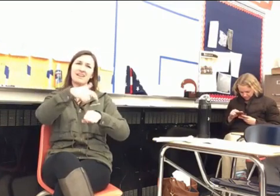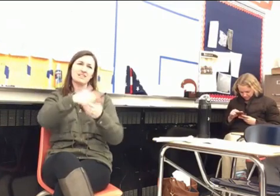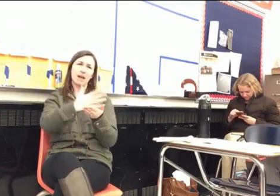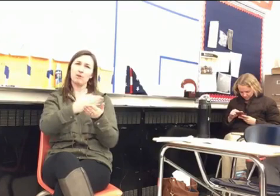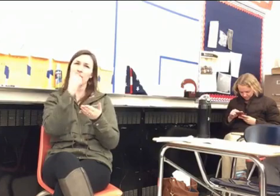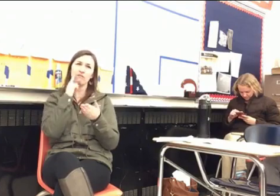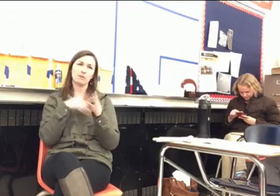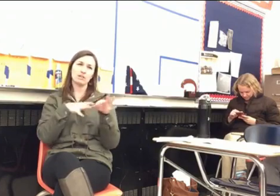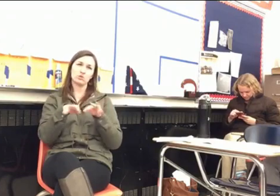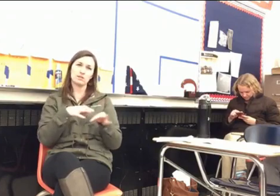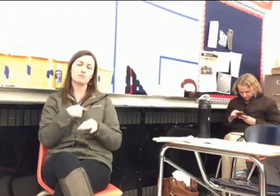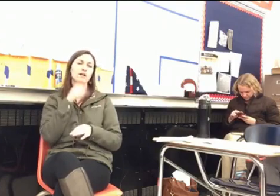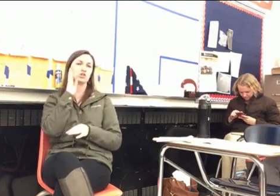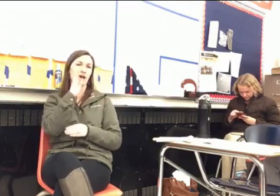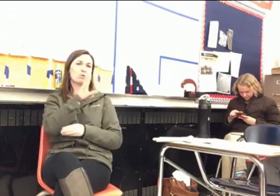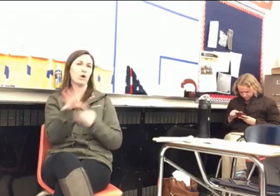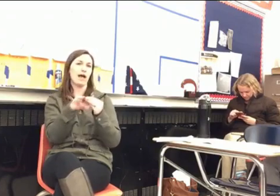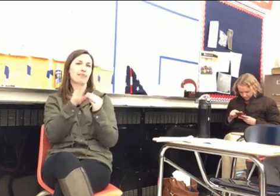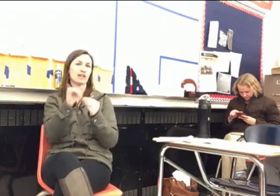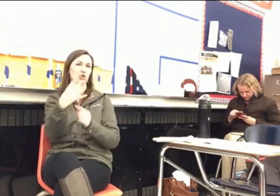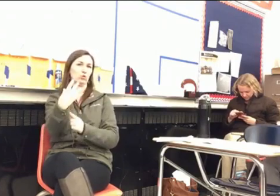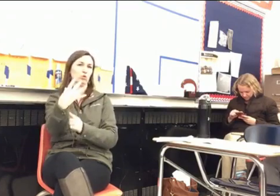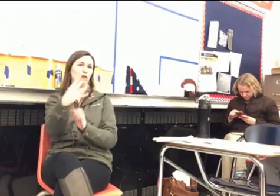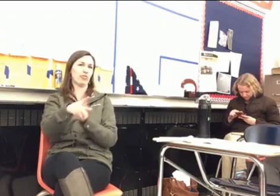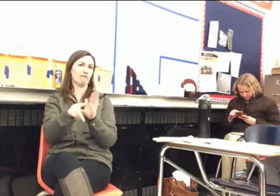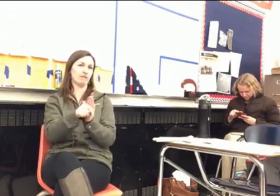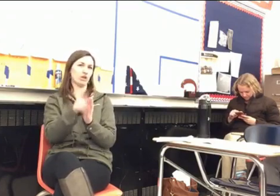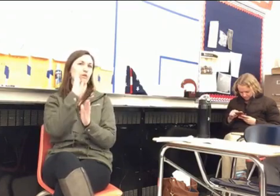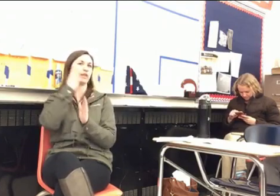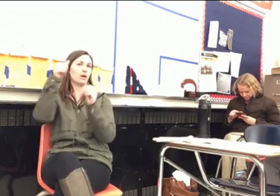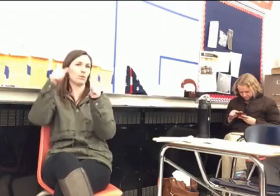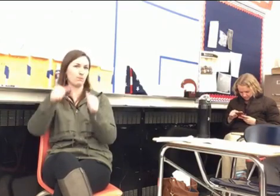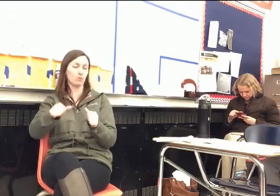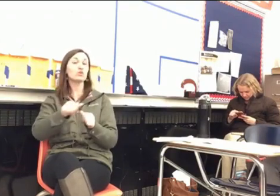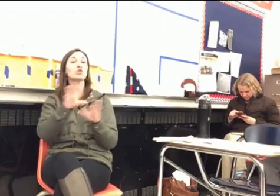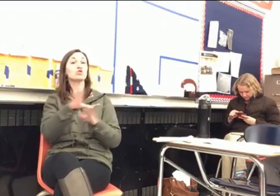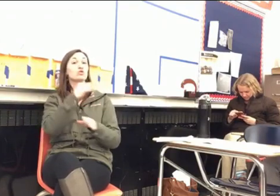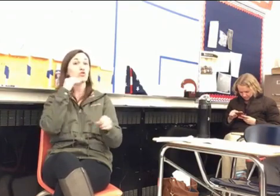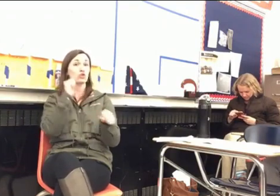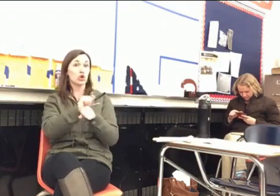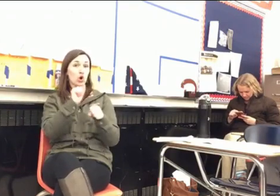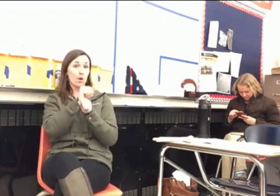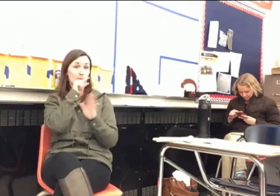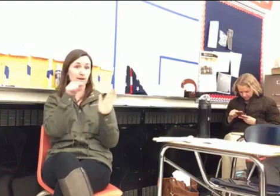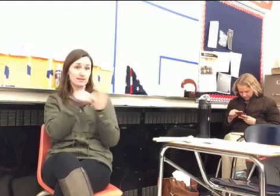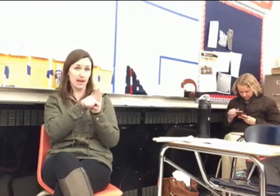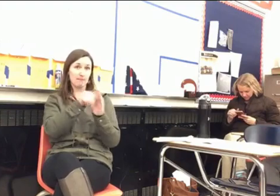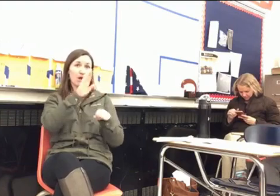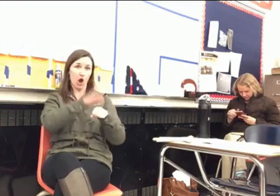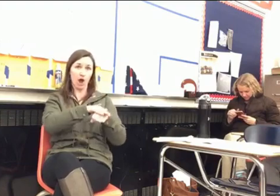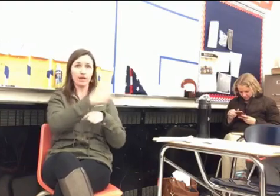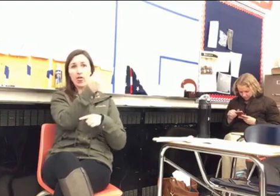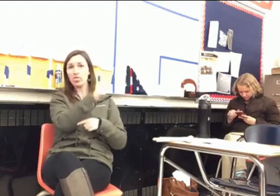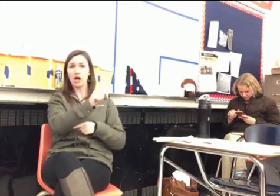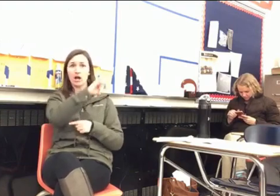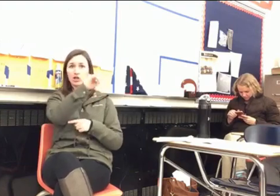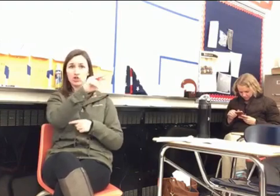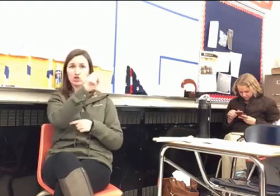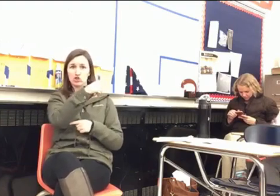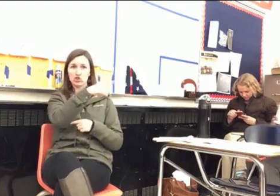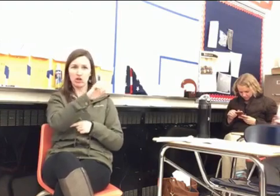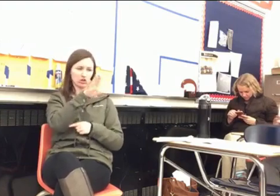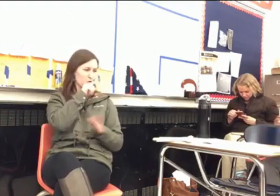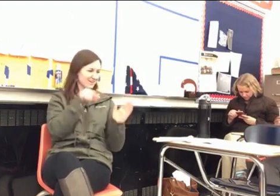Okay? So, do your homework assignment on the jungle. Listen to the video on